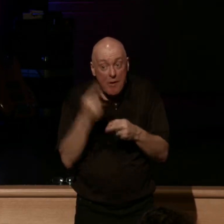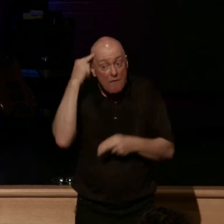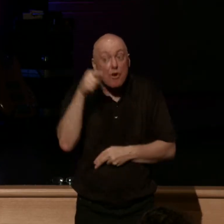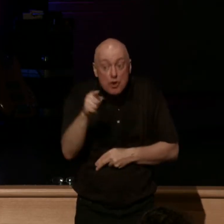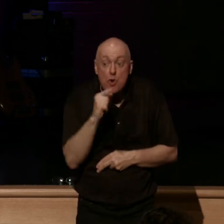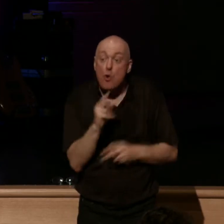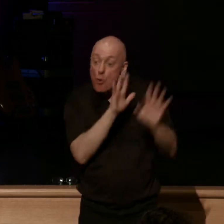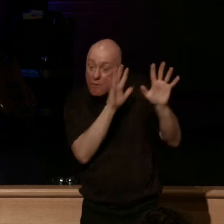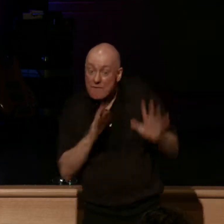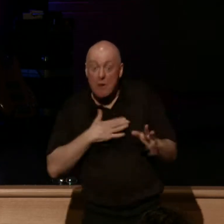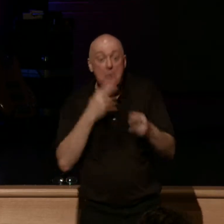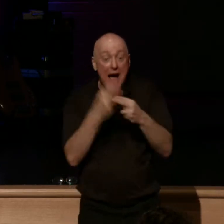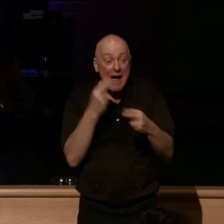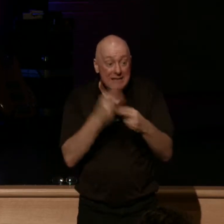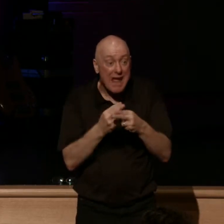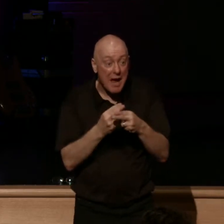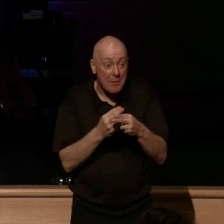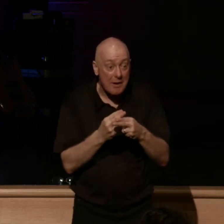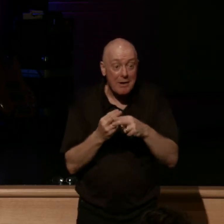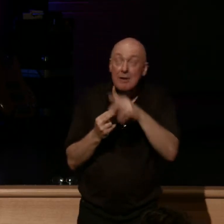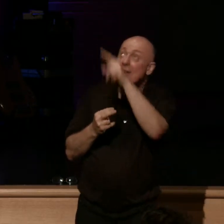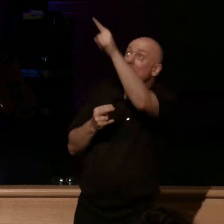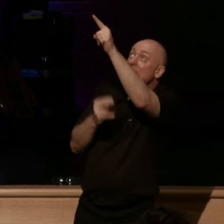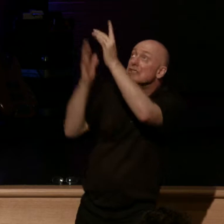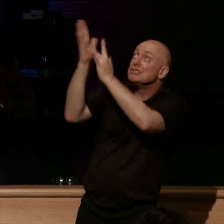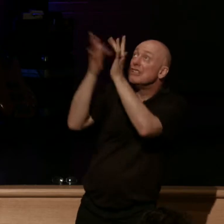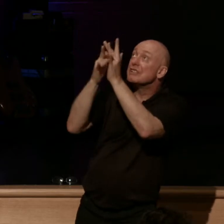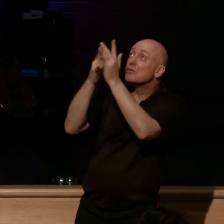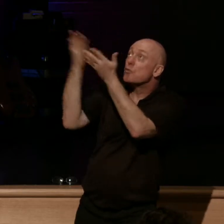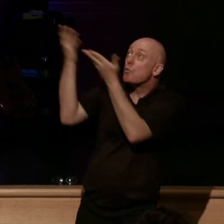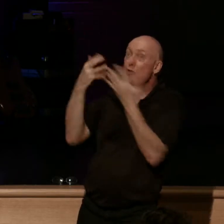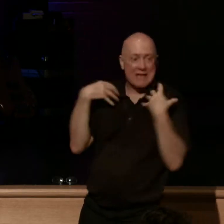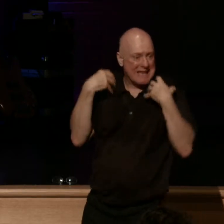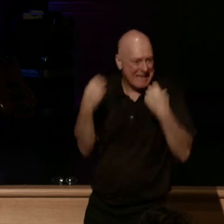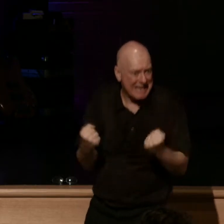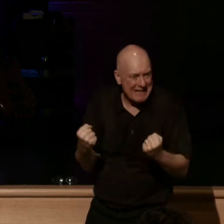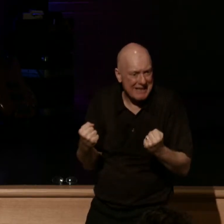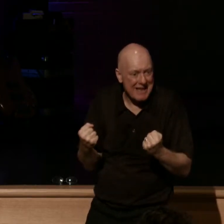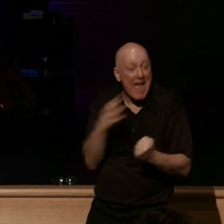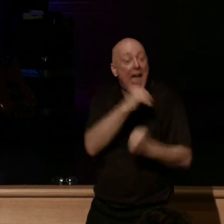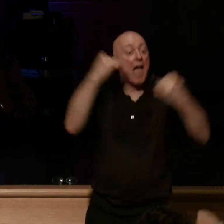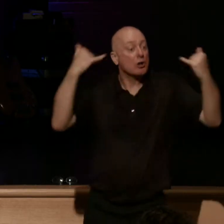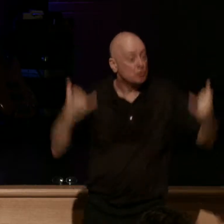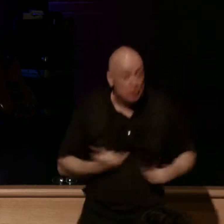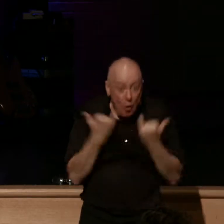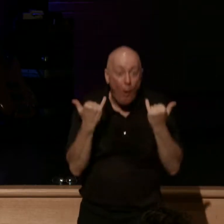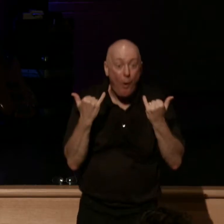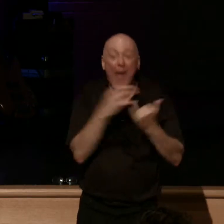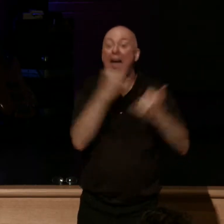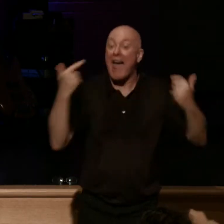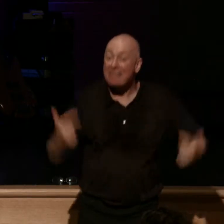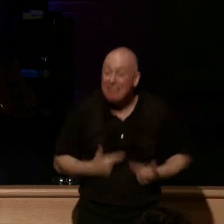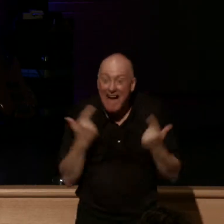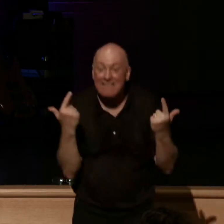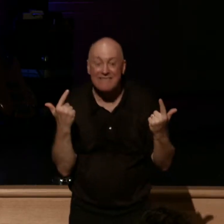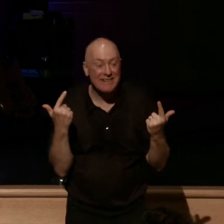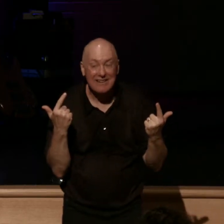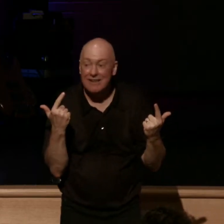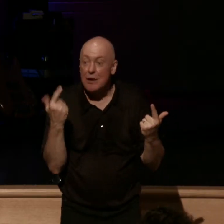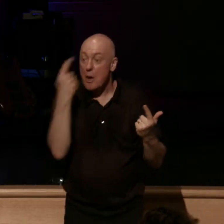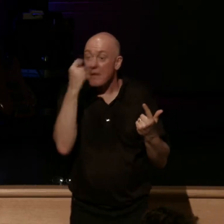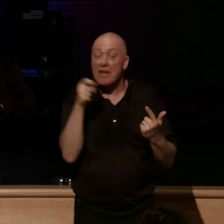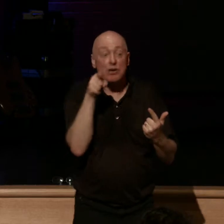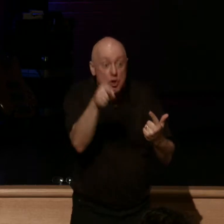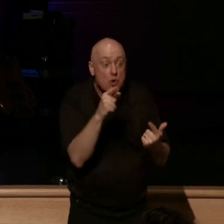you who fear my name, the Son of Righteousness brings healing and joy and life. For you